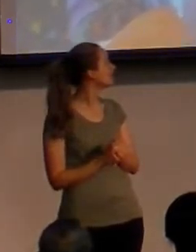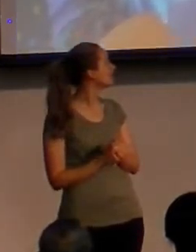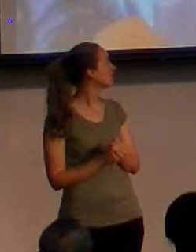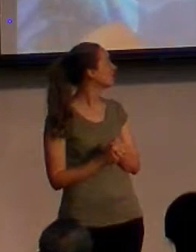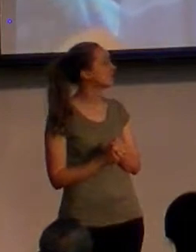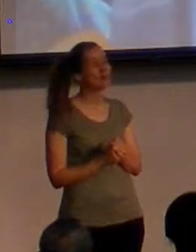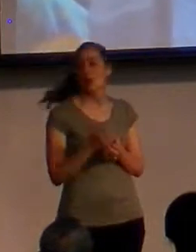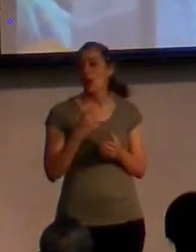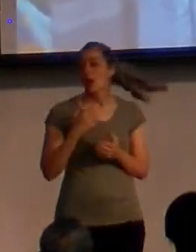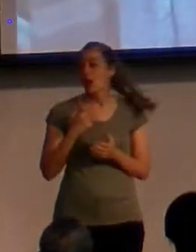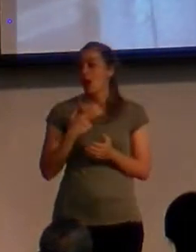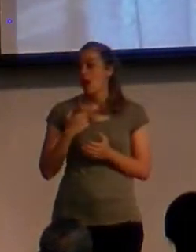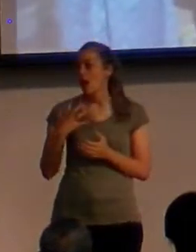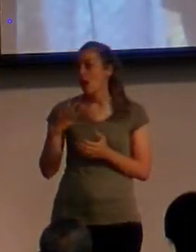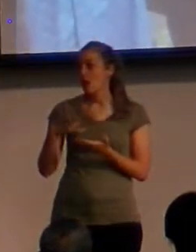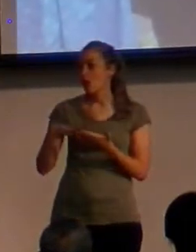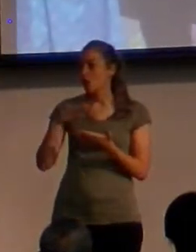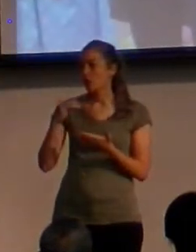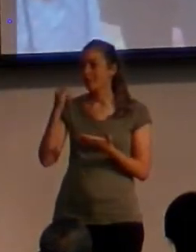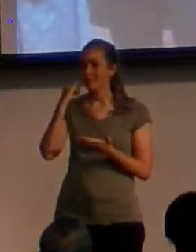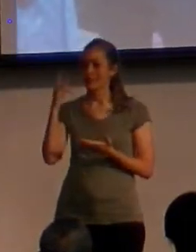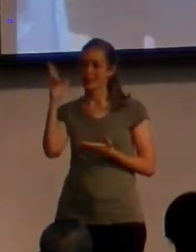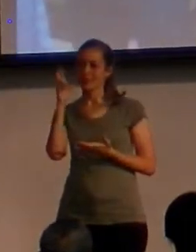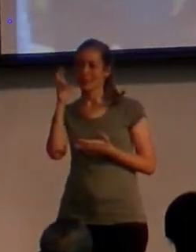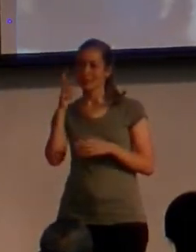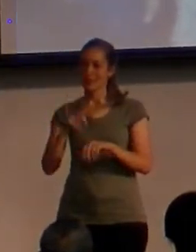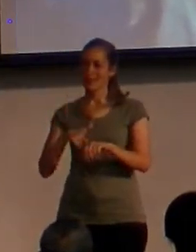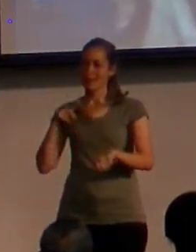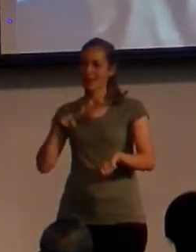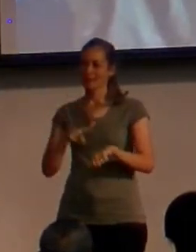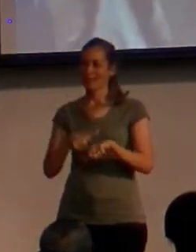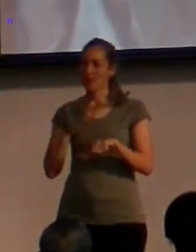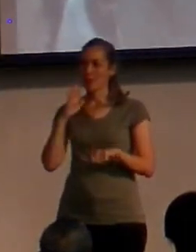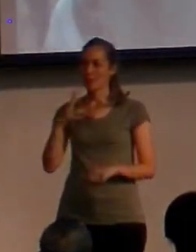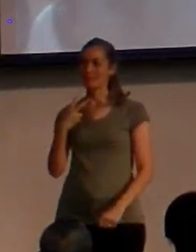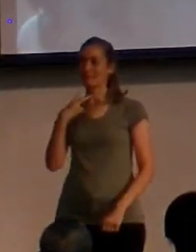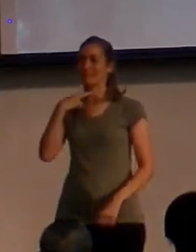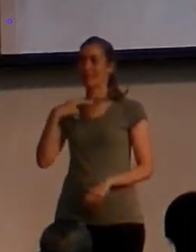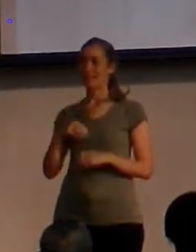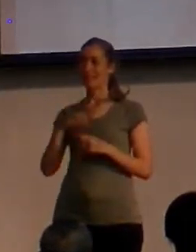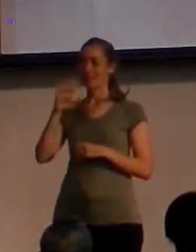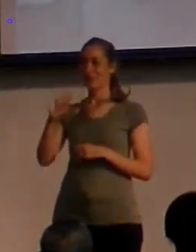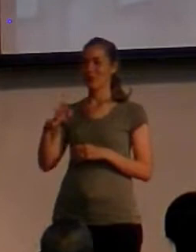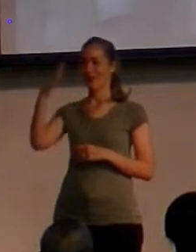I found out if you listen to this very long, it'll get stuck in your head. You can't quit singing it.